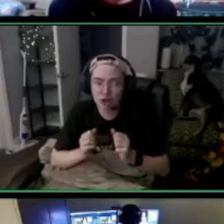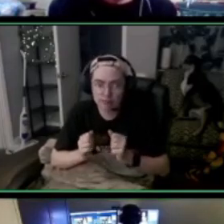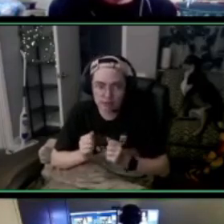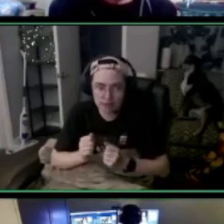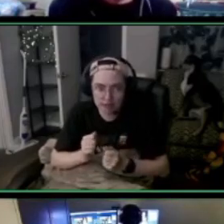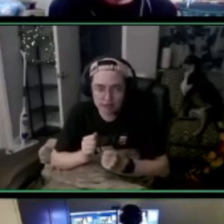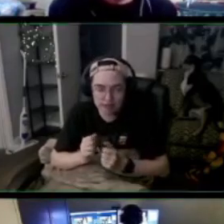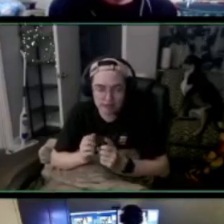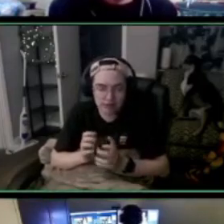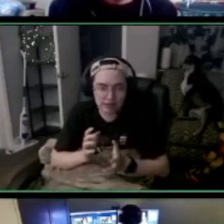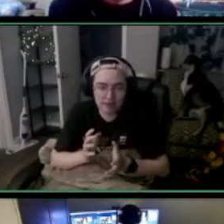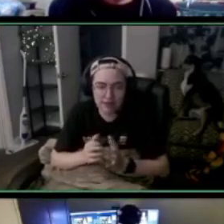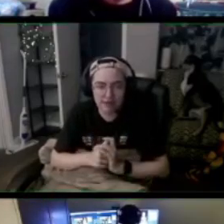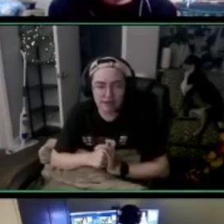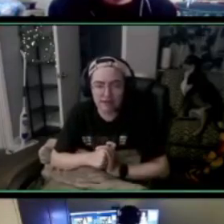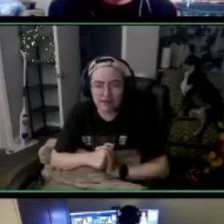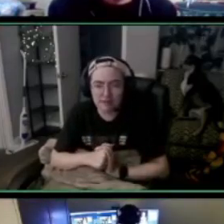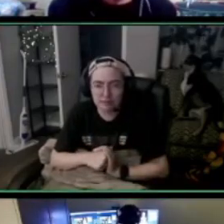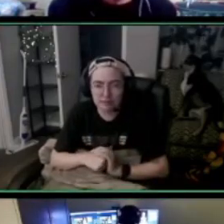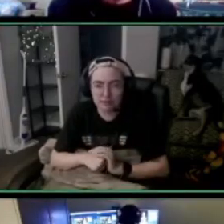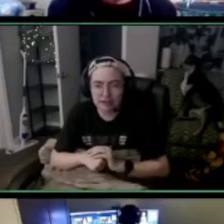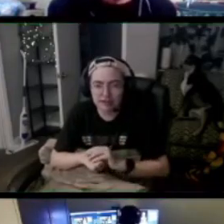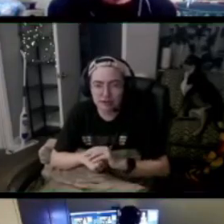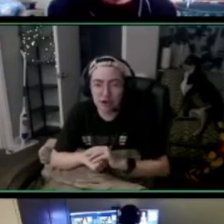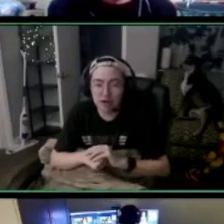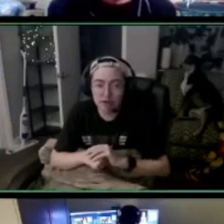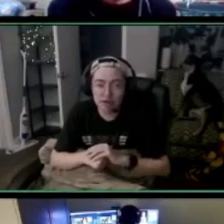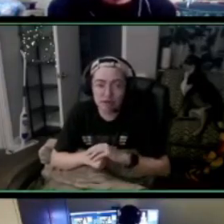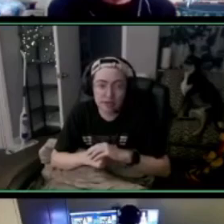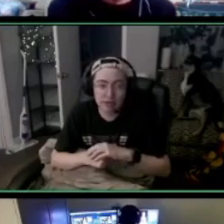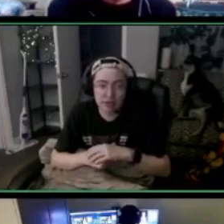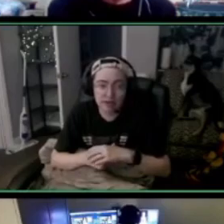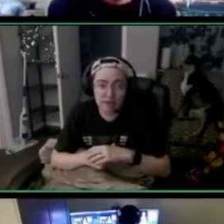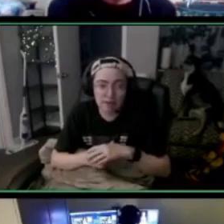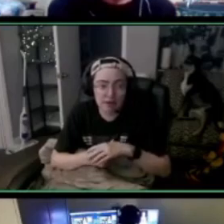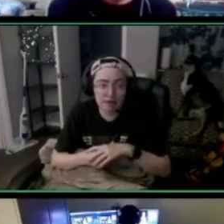her signs, right? Um, Another great thing about